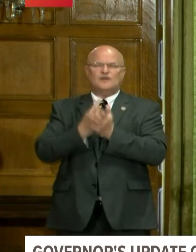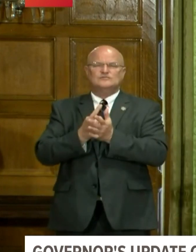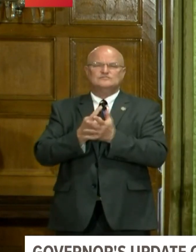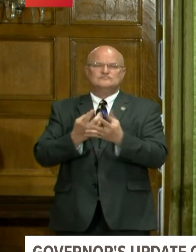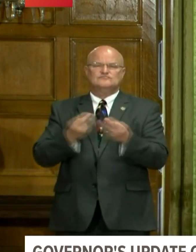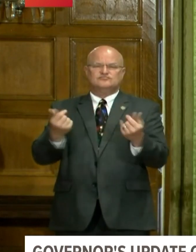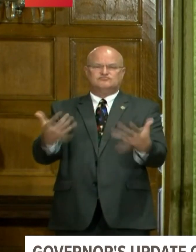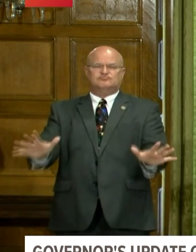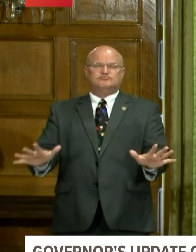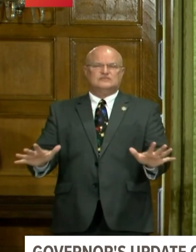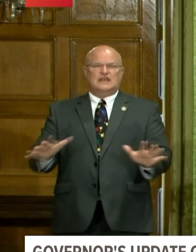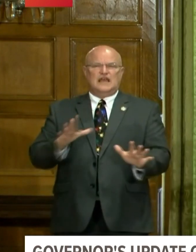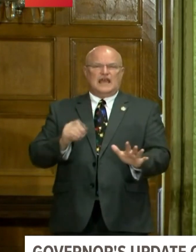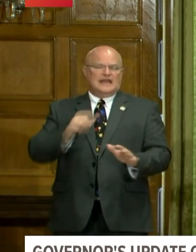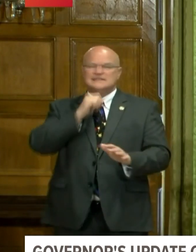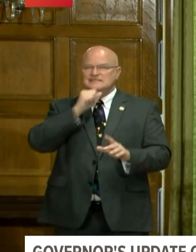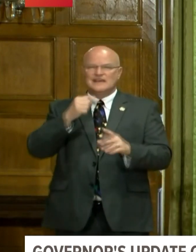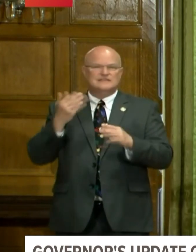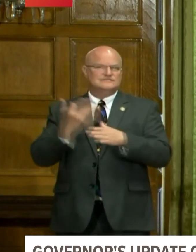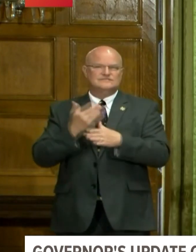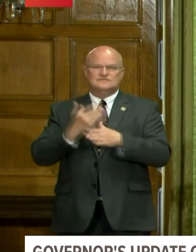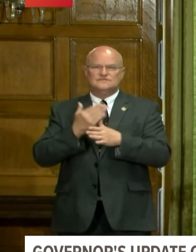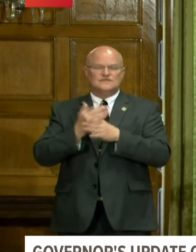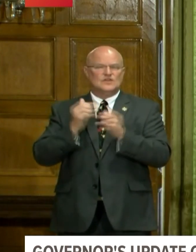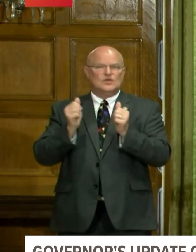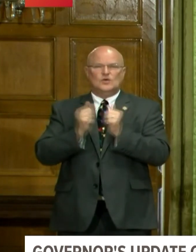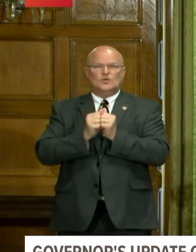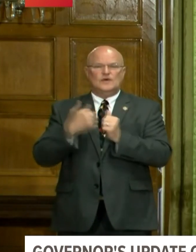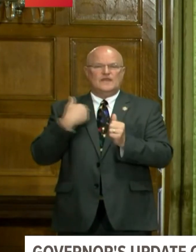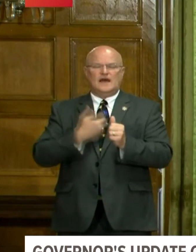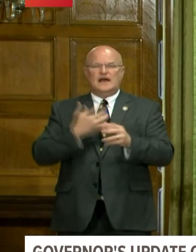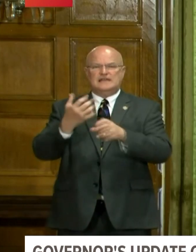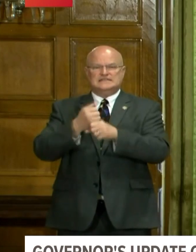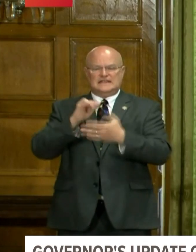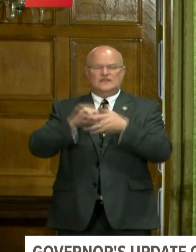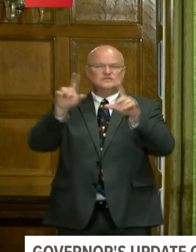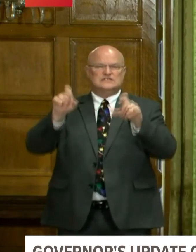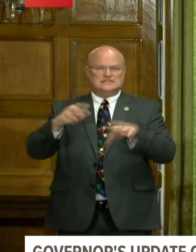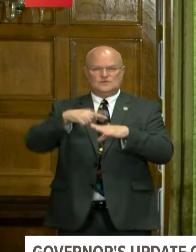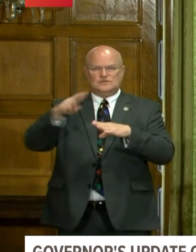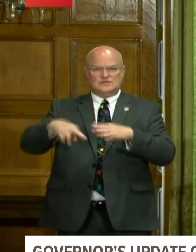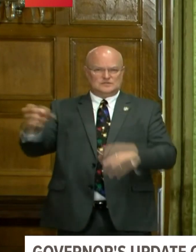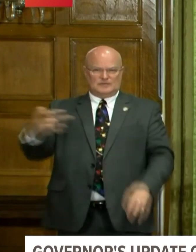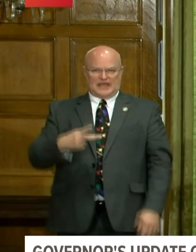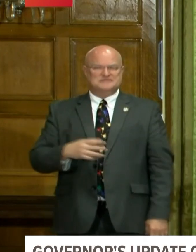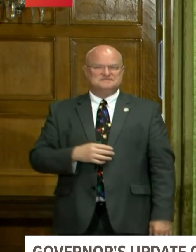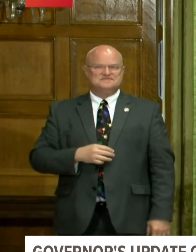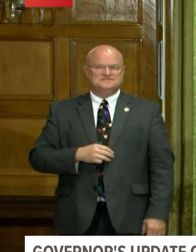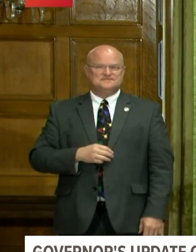was remedied, and it did not interfere with us getting those testing results.